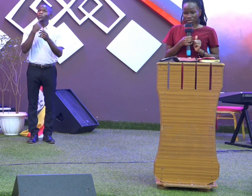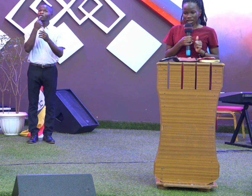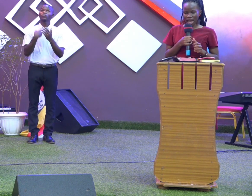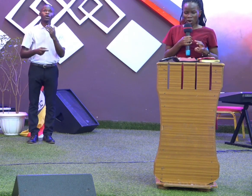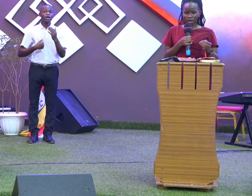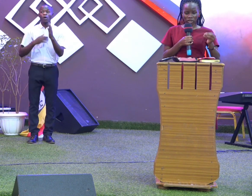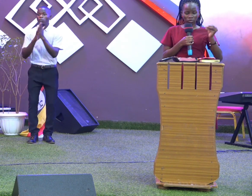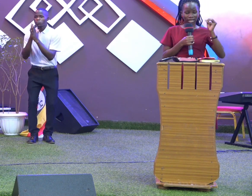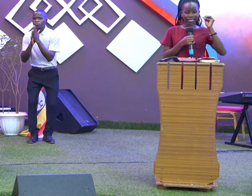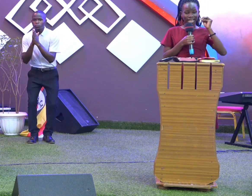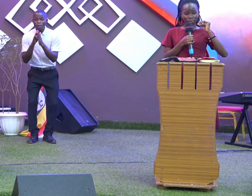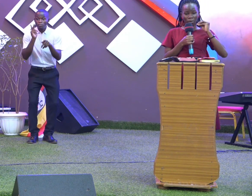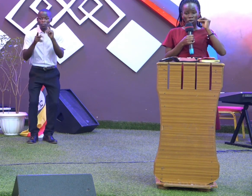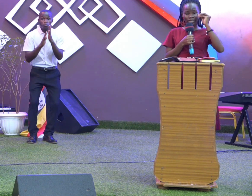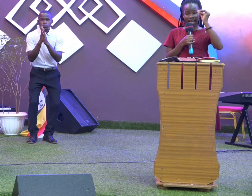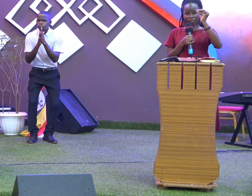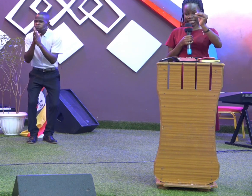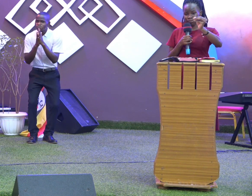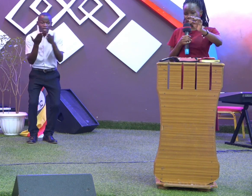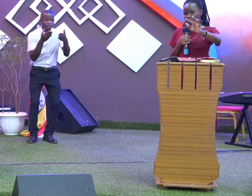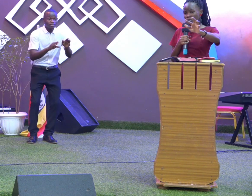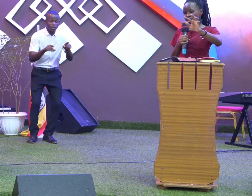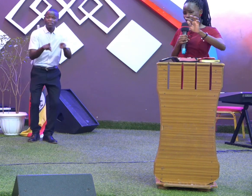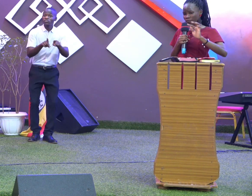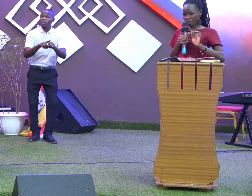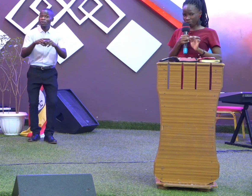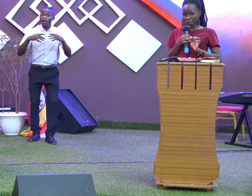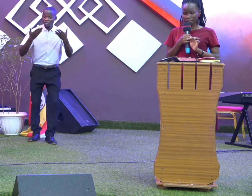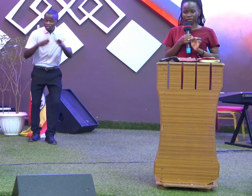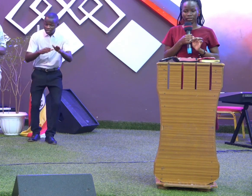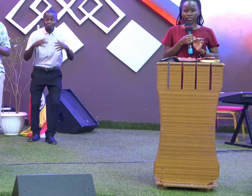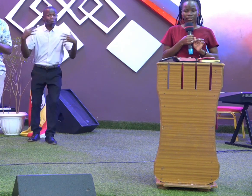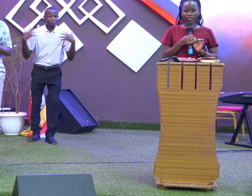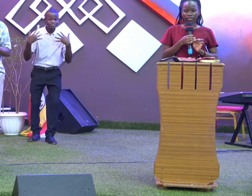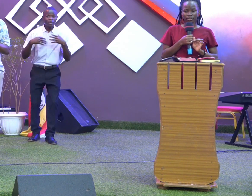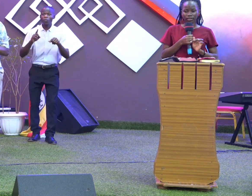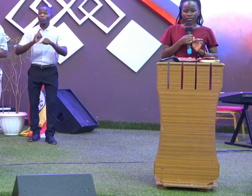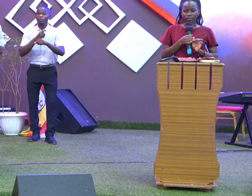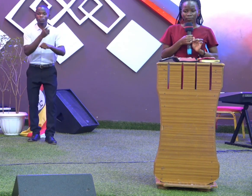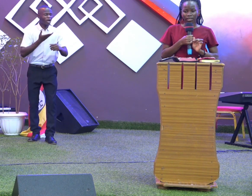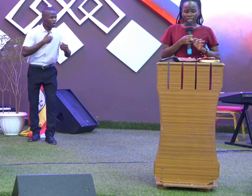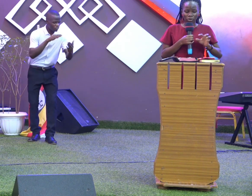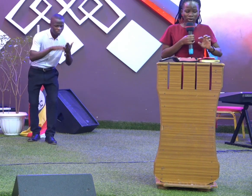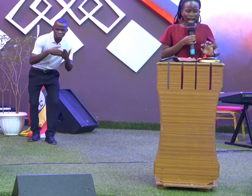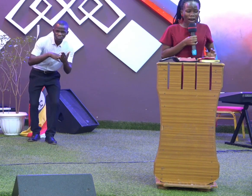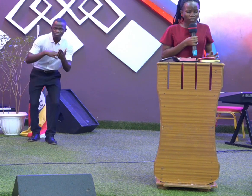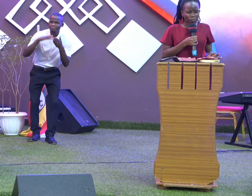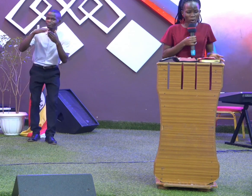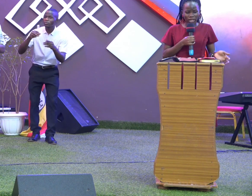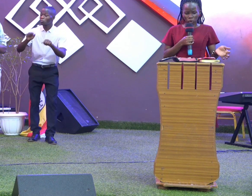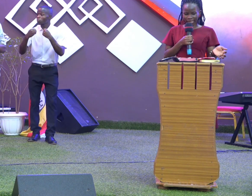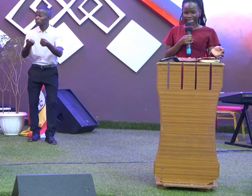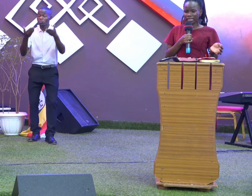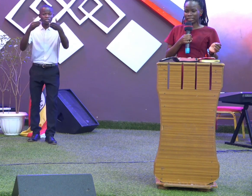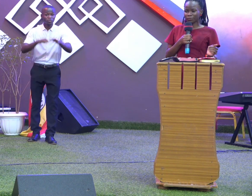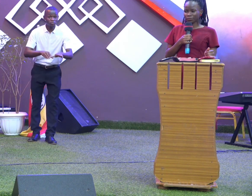nako kubadduka. I read a scripture that says people who desire for death but to be running away from them. Nga tekukyali na maanyi gata. It will no longer have the